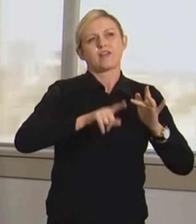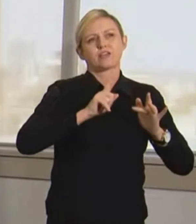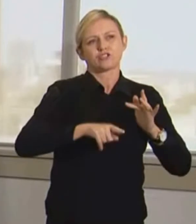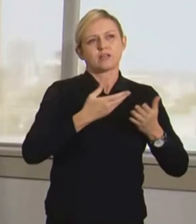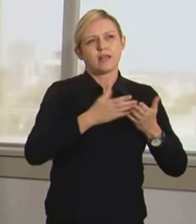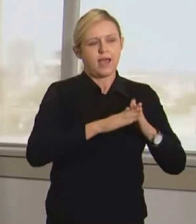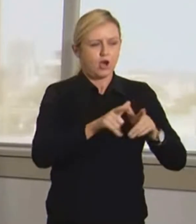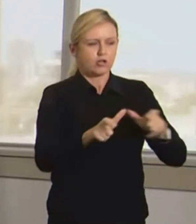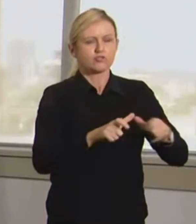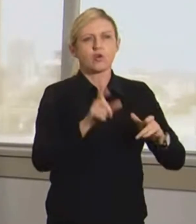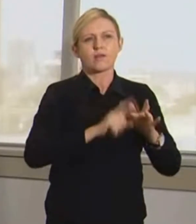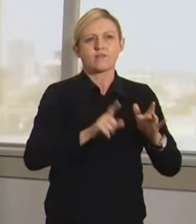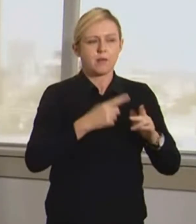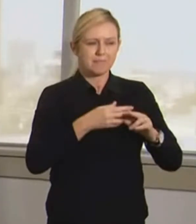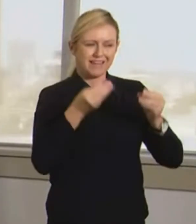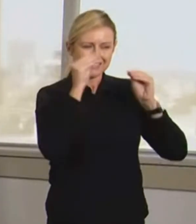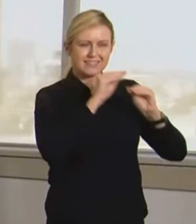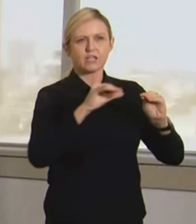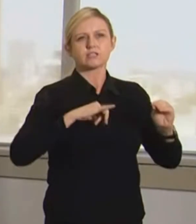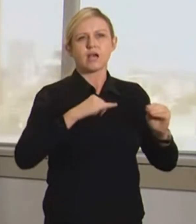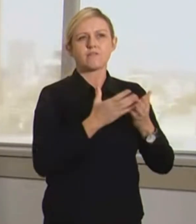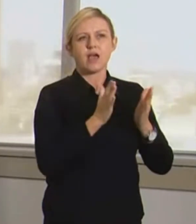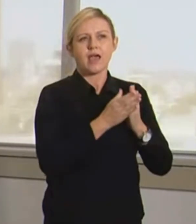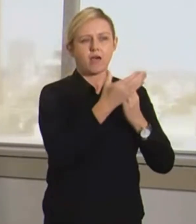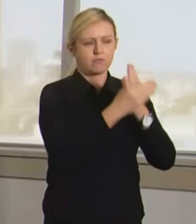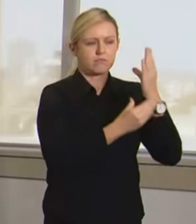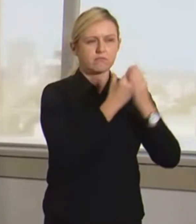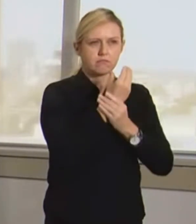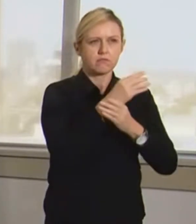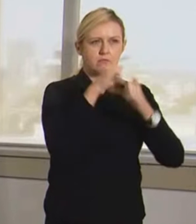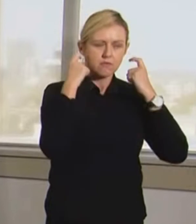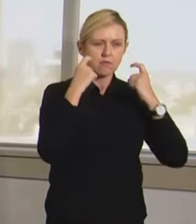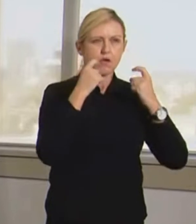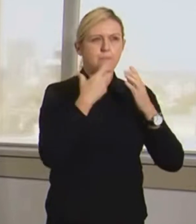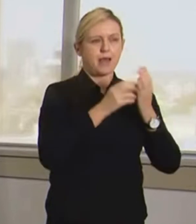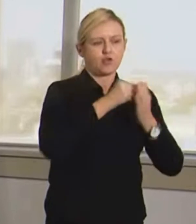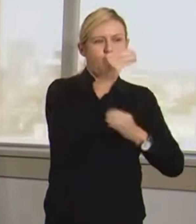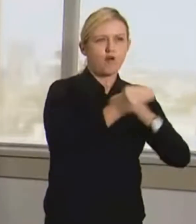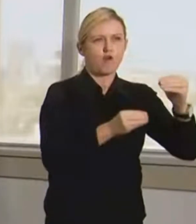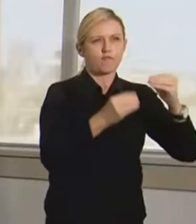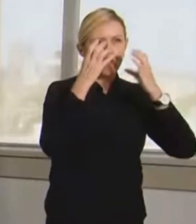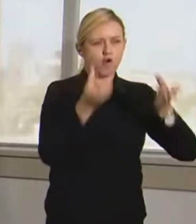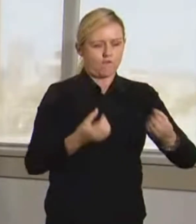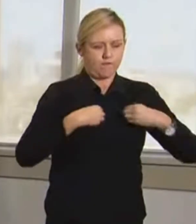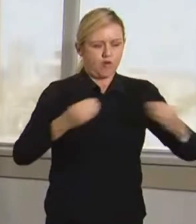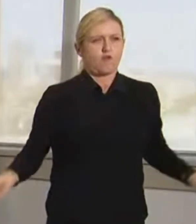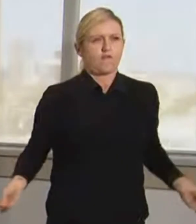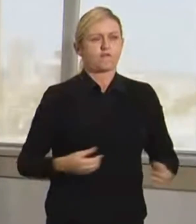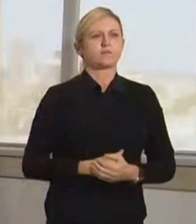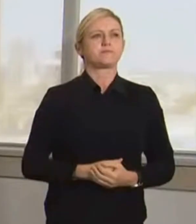support them in donning, in particular donning and doffing the personal protective equipment. Just on that new testing regime, isn't